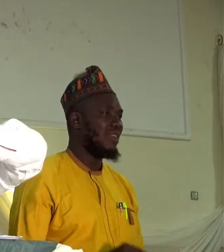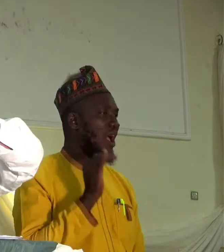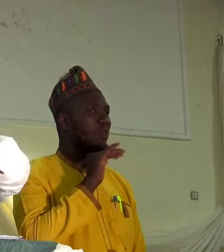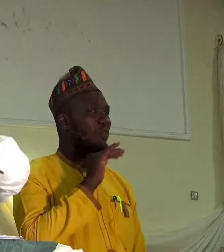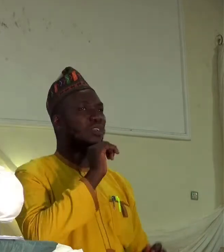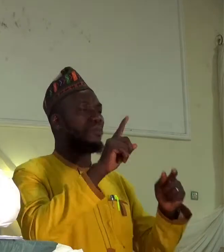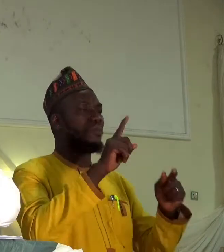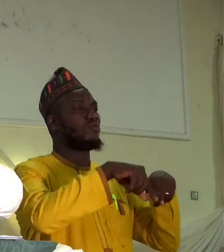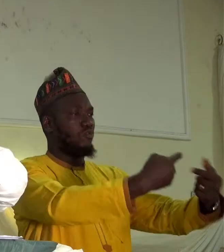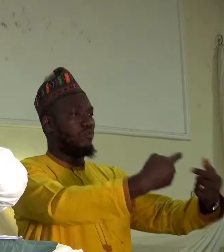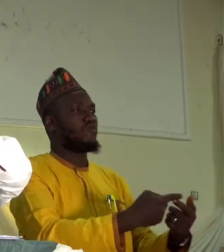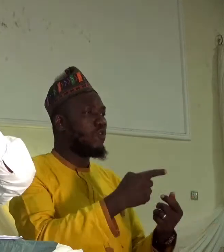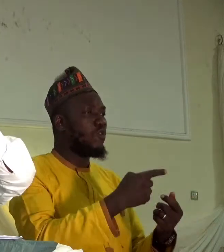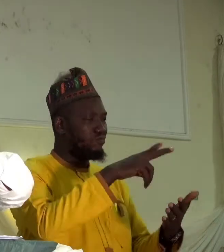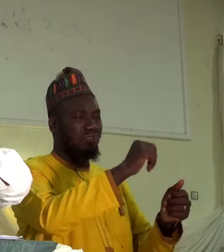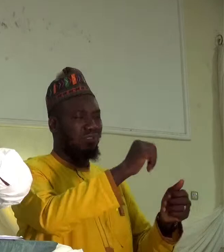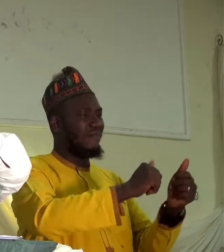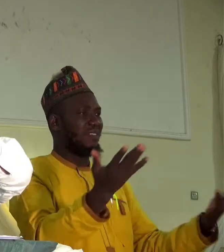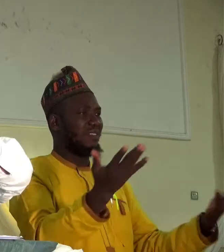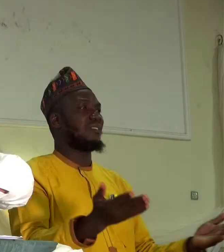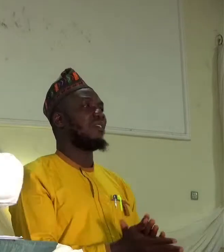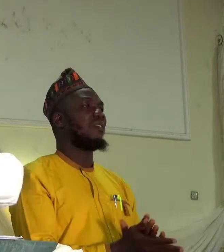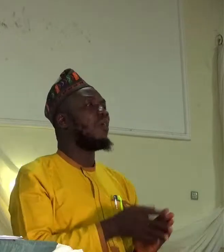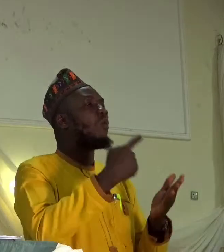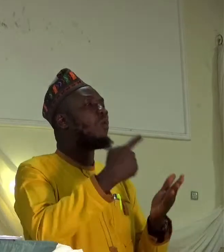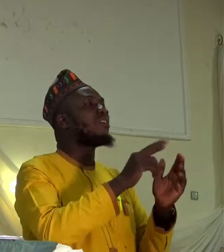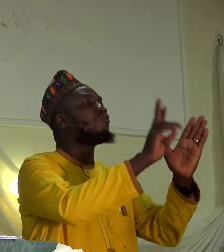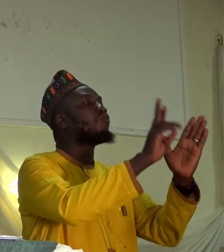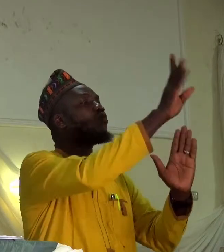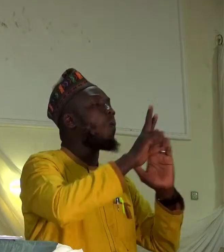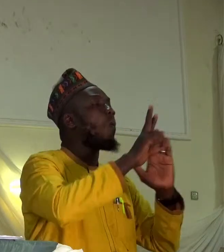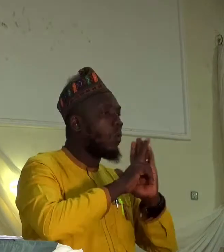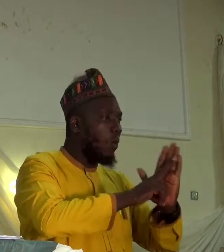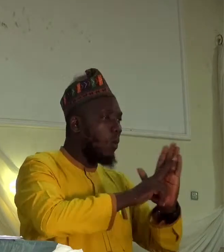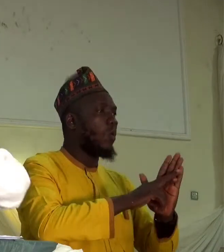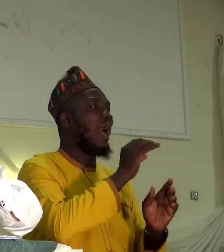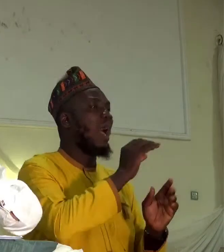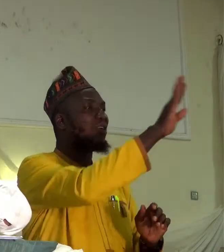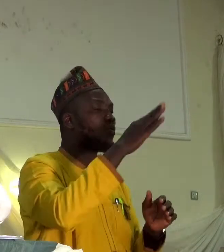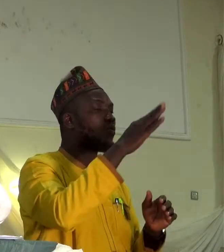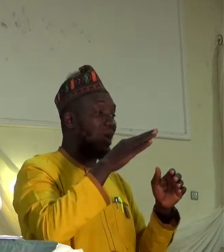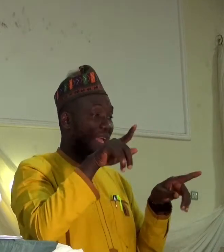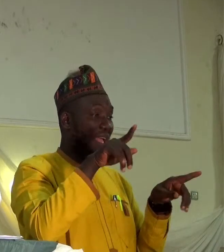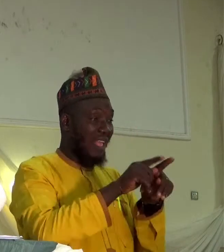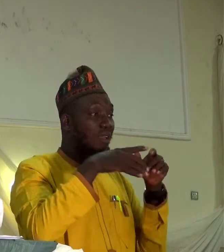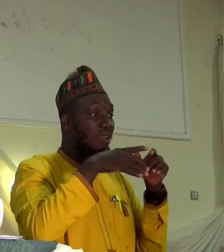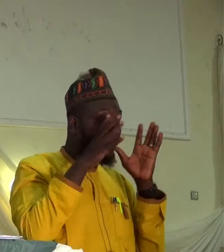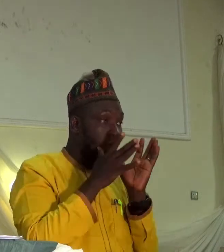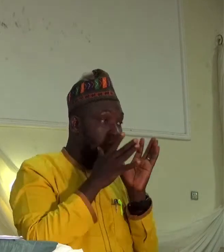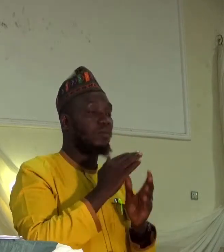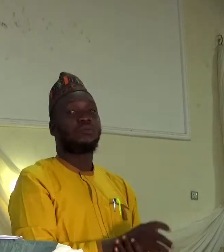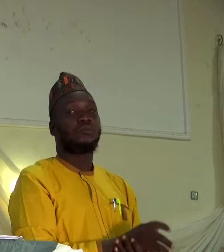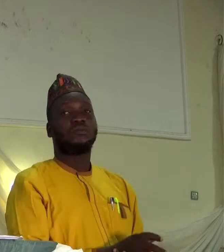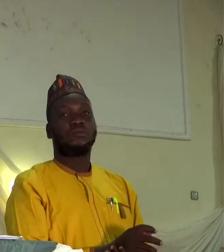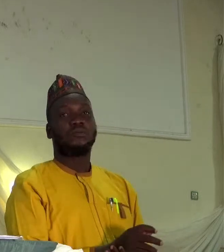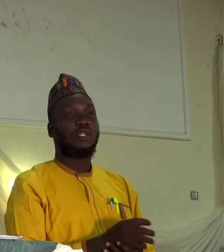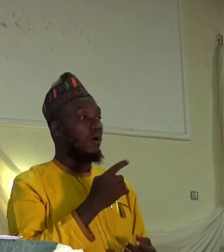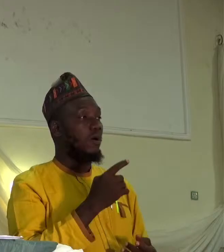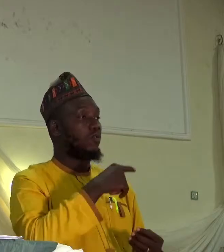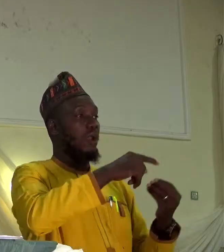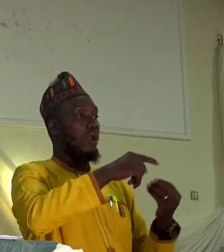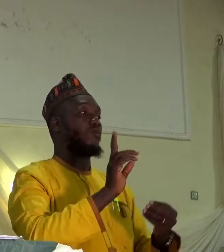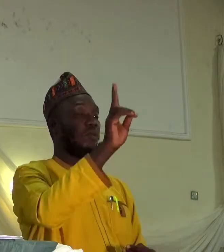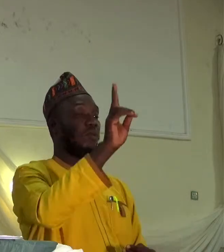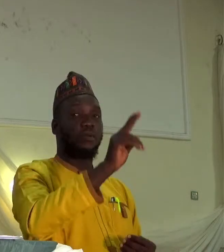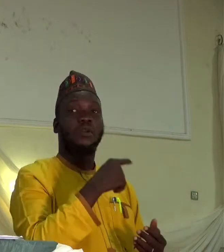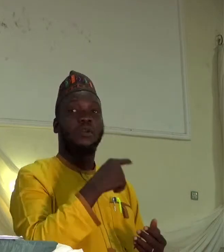through everything. What is your role as a Muslim? What is the role of Islam in national development? Kima wind up. What is Islam? If I